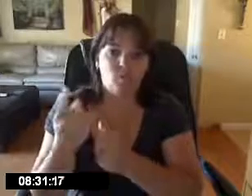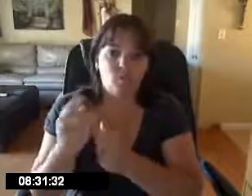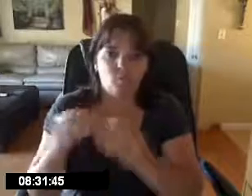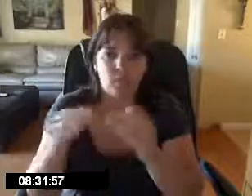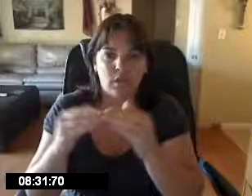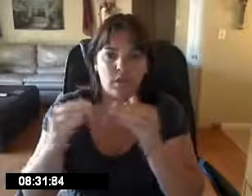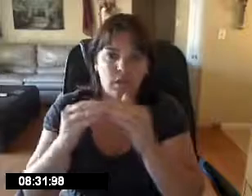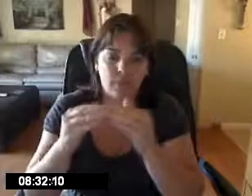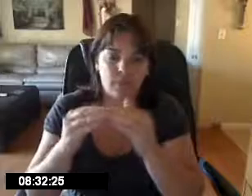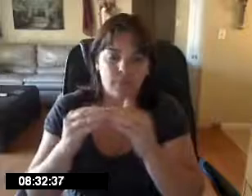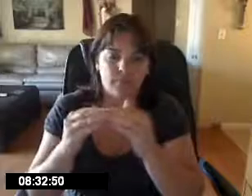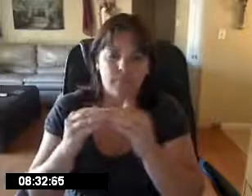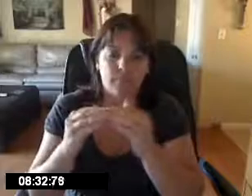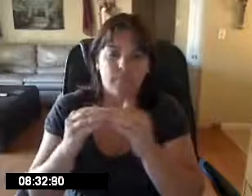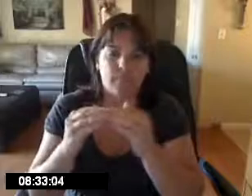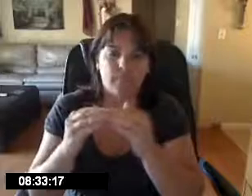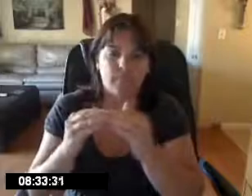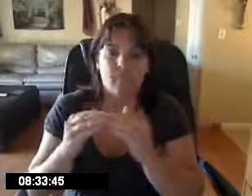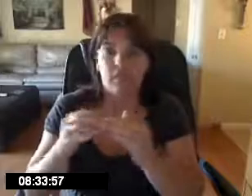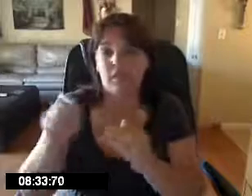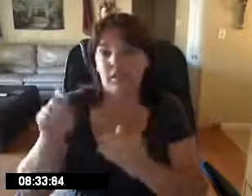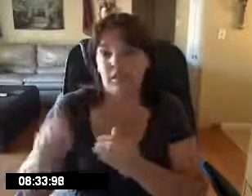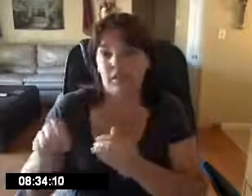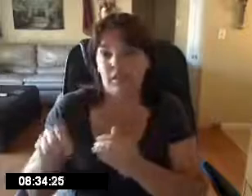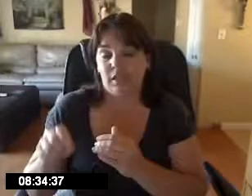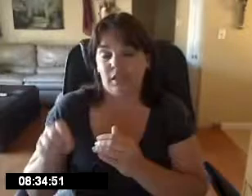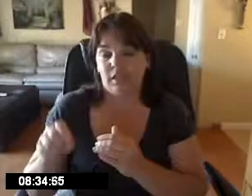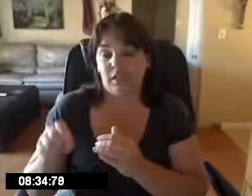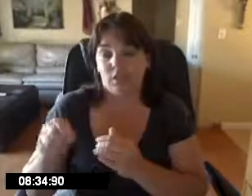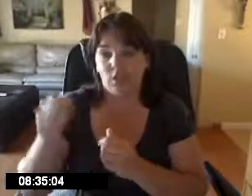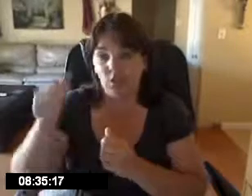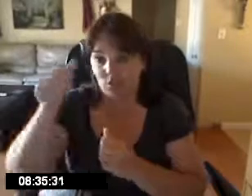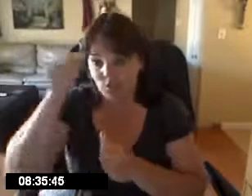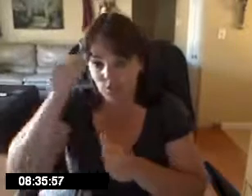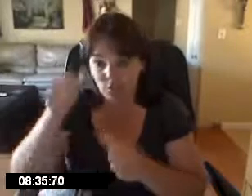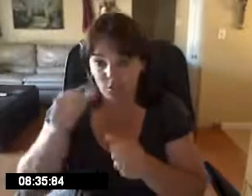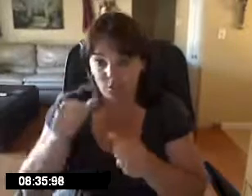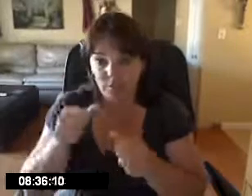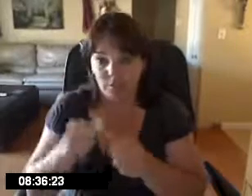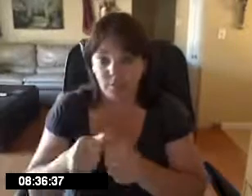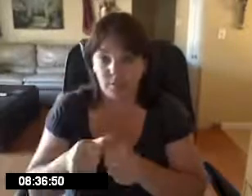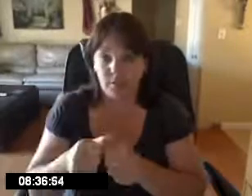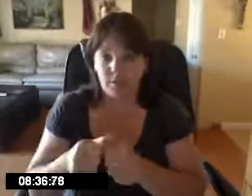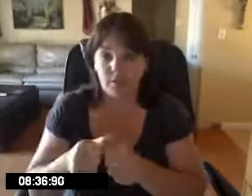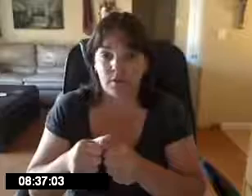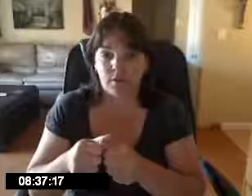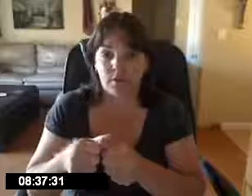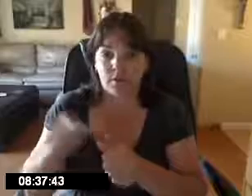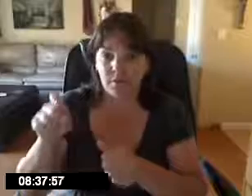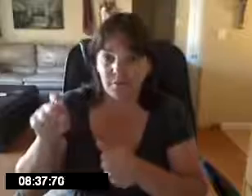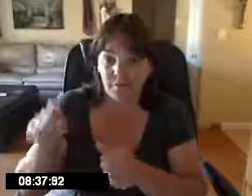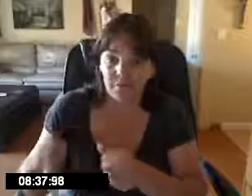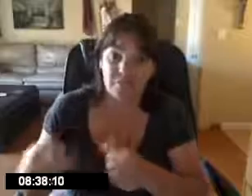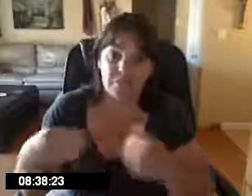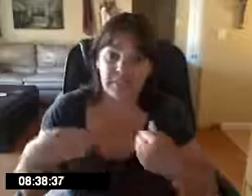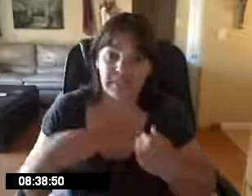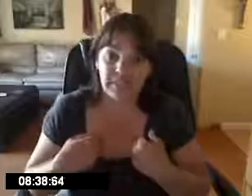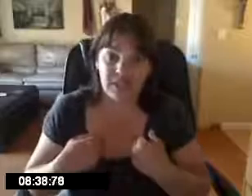You do need to make sure you remember that there is a degree requirement starting in July of